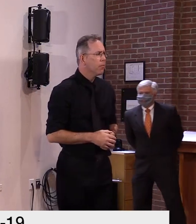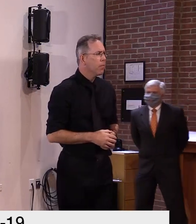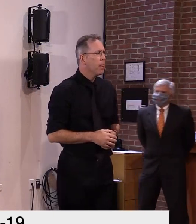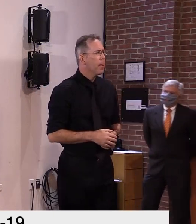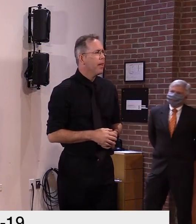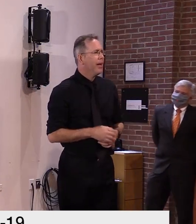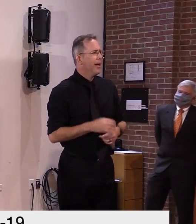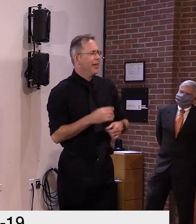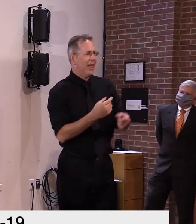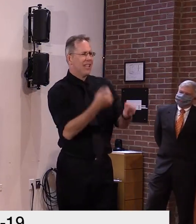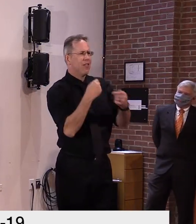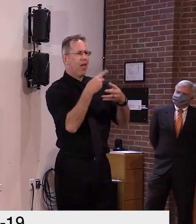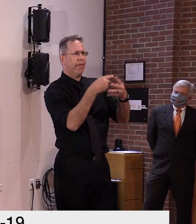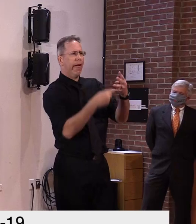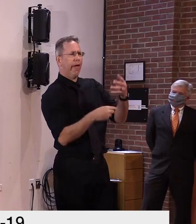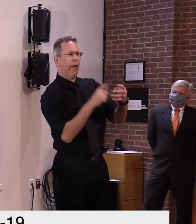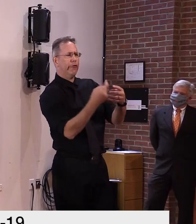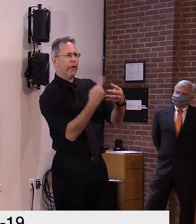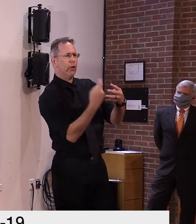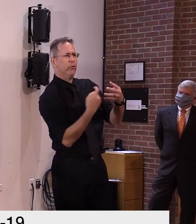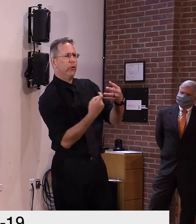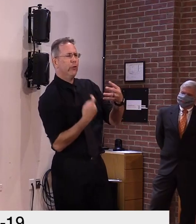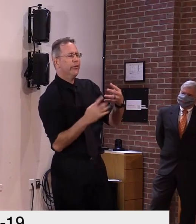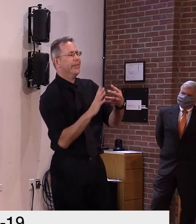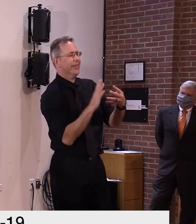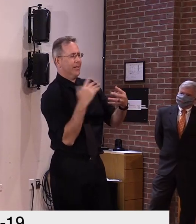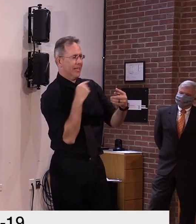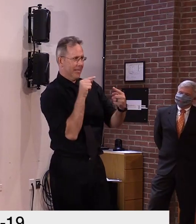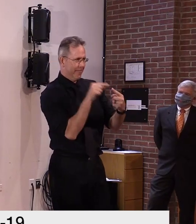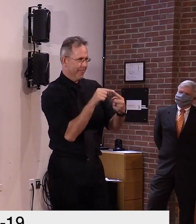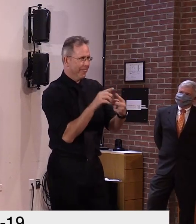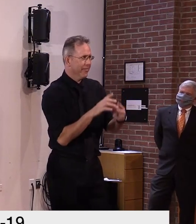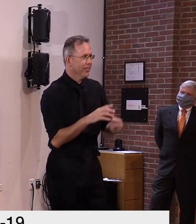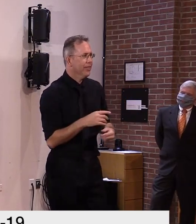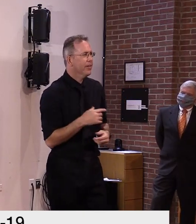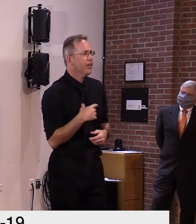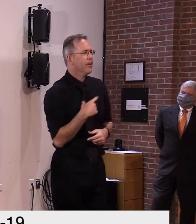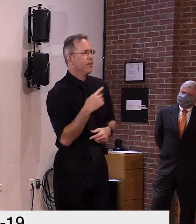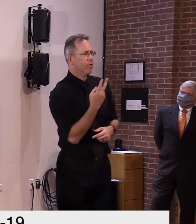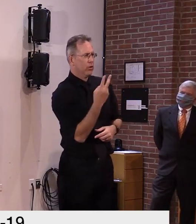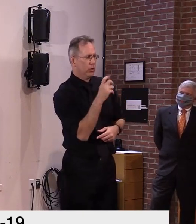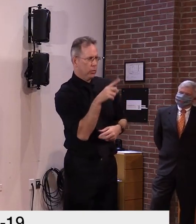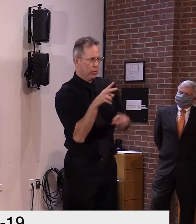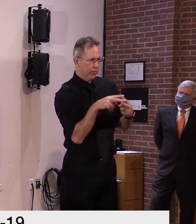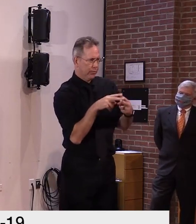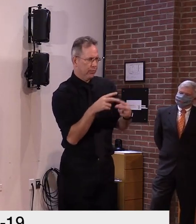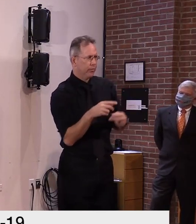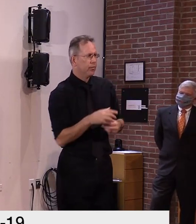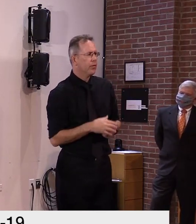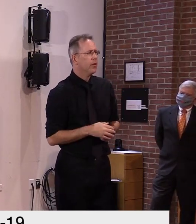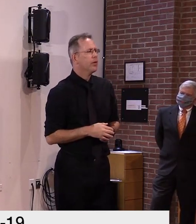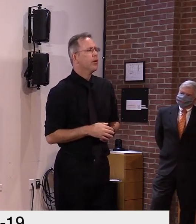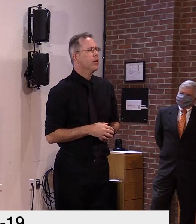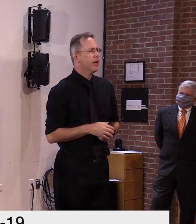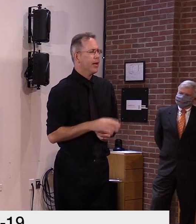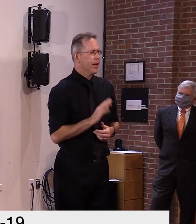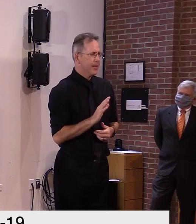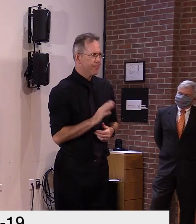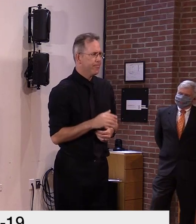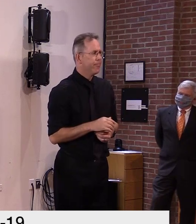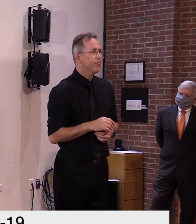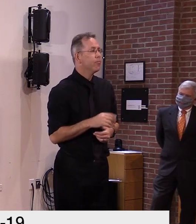October, actually 2 cases. And then a large number of close contacts were tested on the following